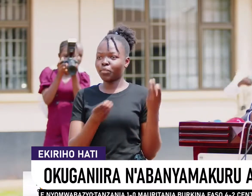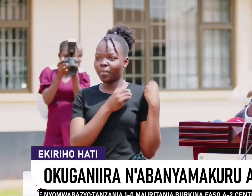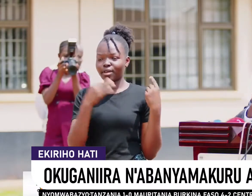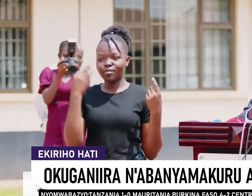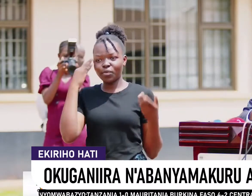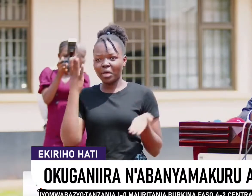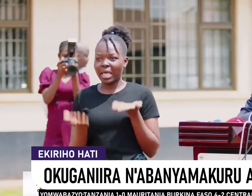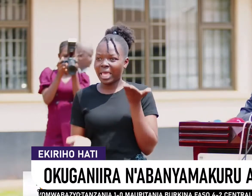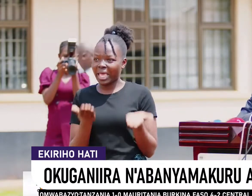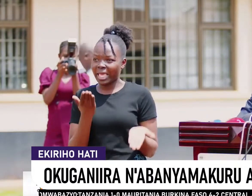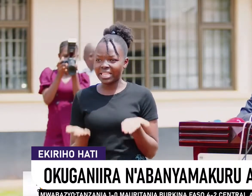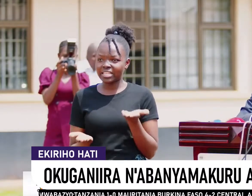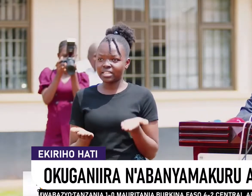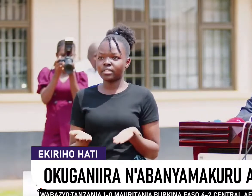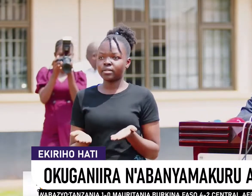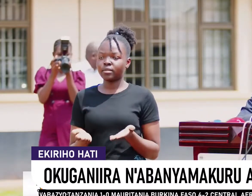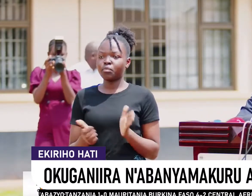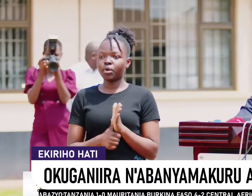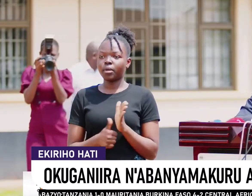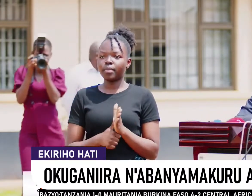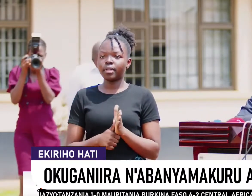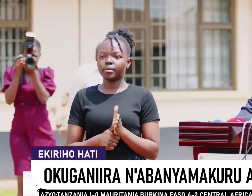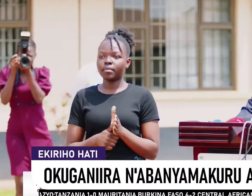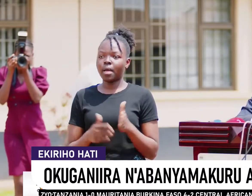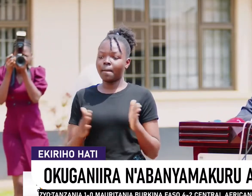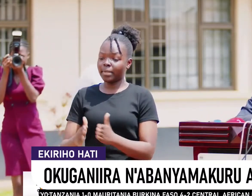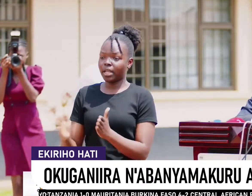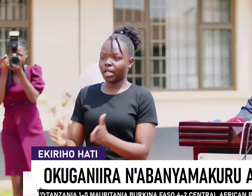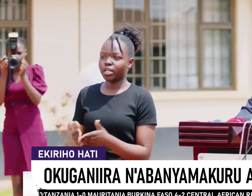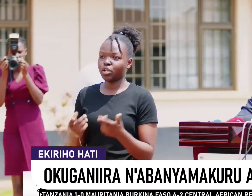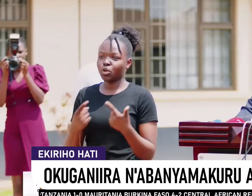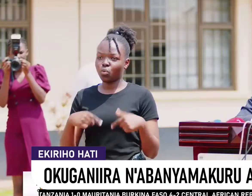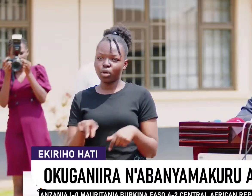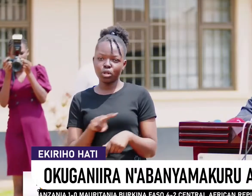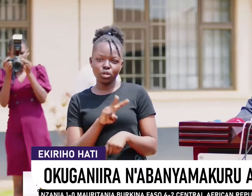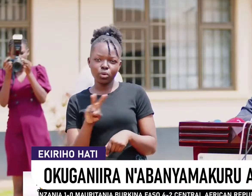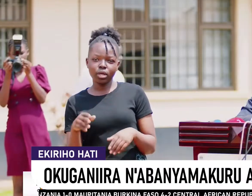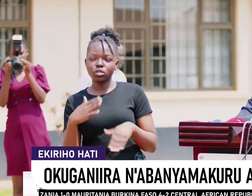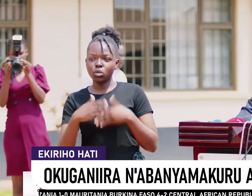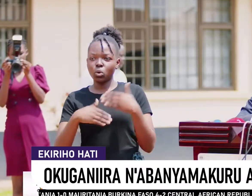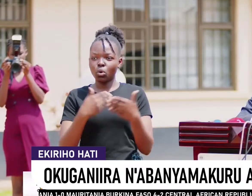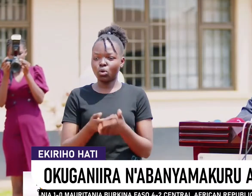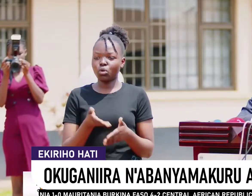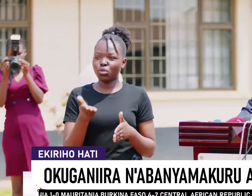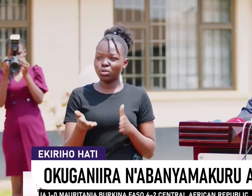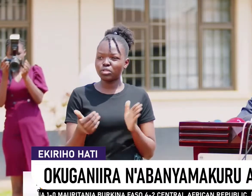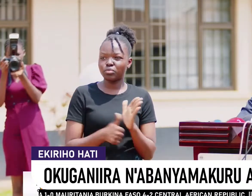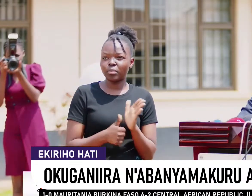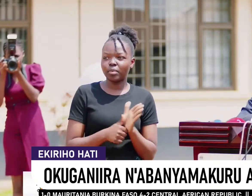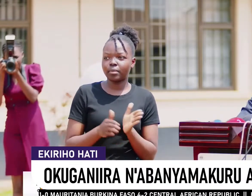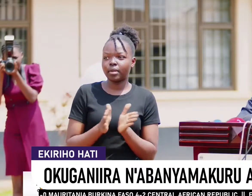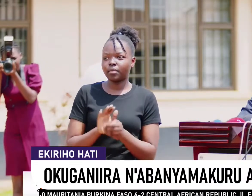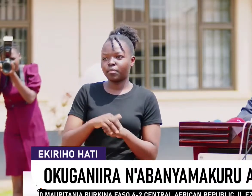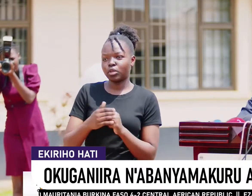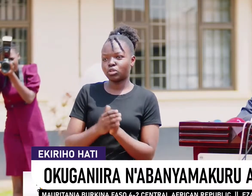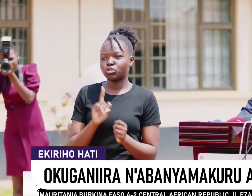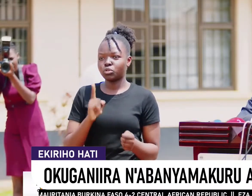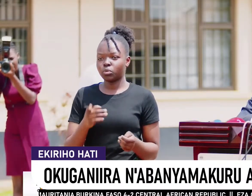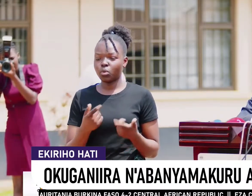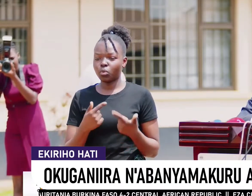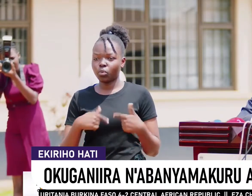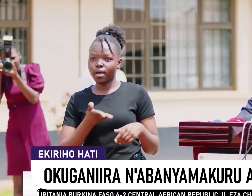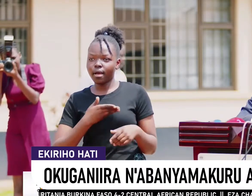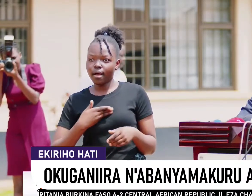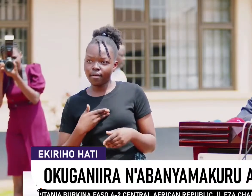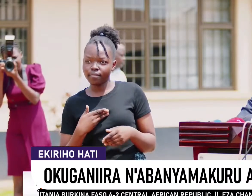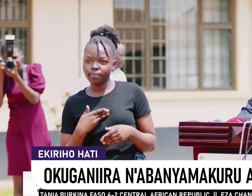that. In our planning, we take into account all those exigencies and we make sure that we have a system